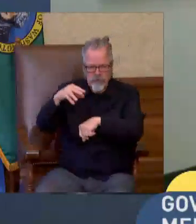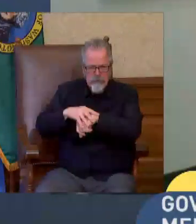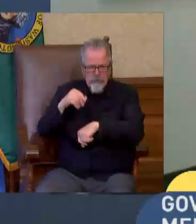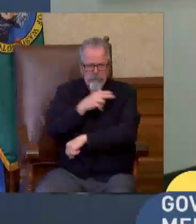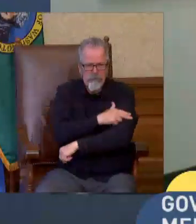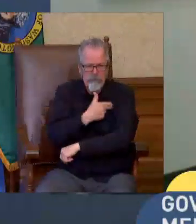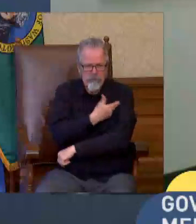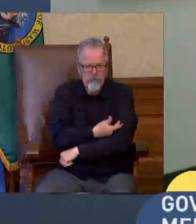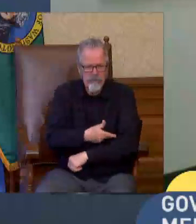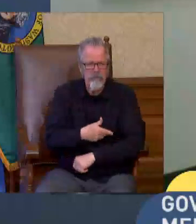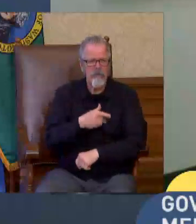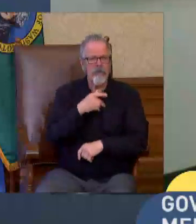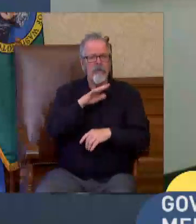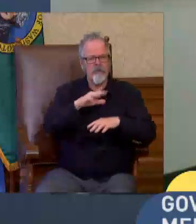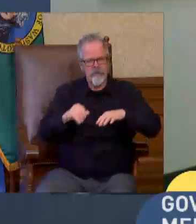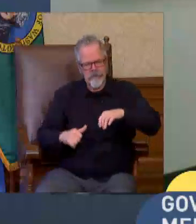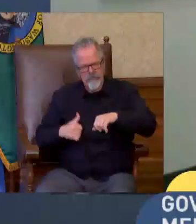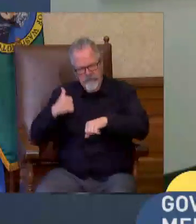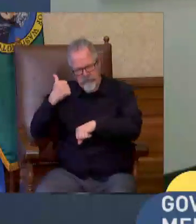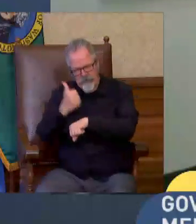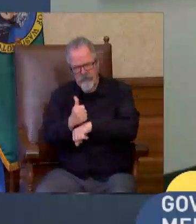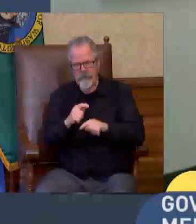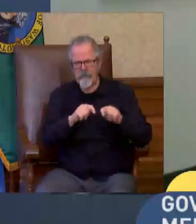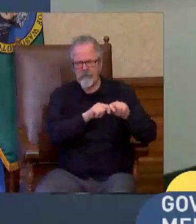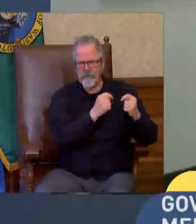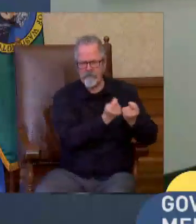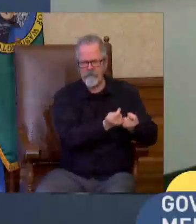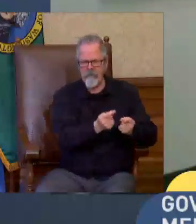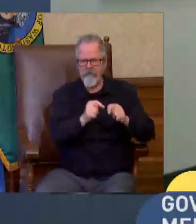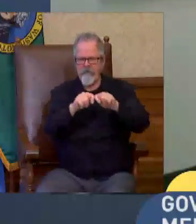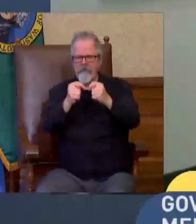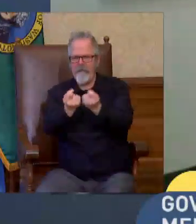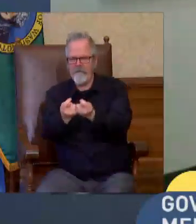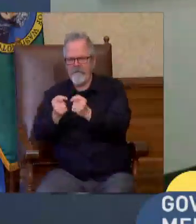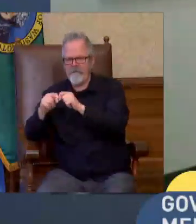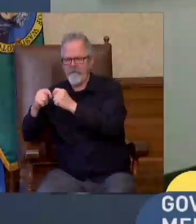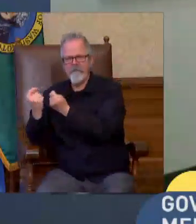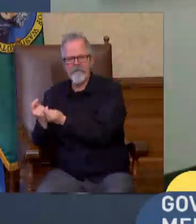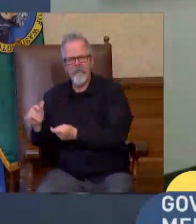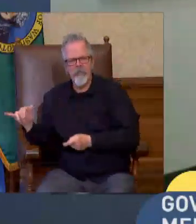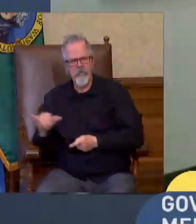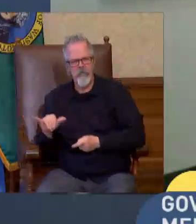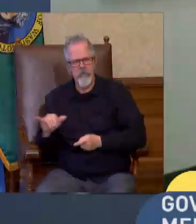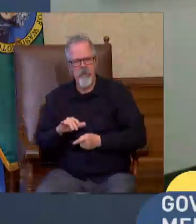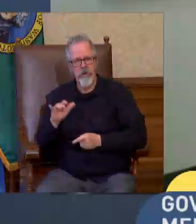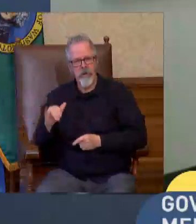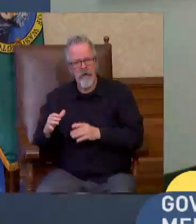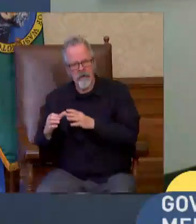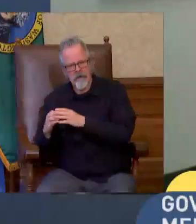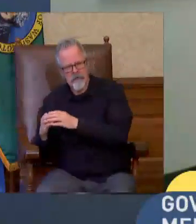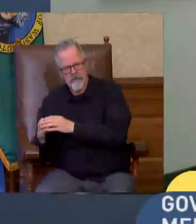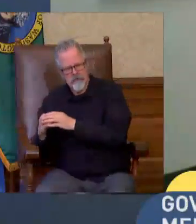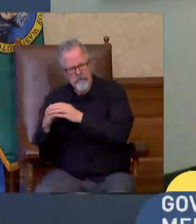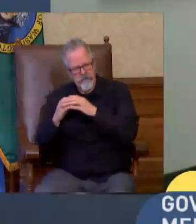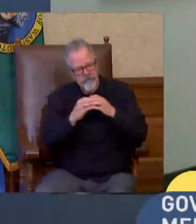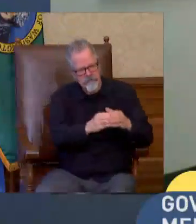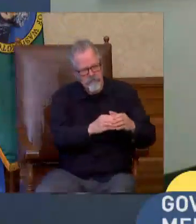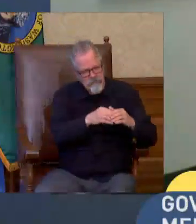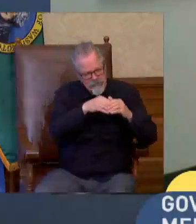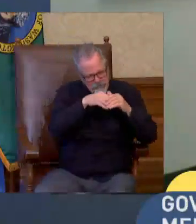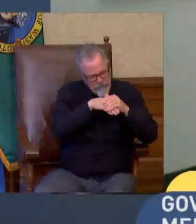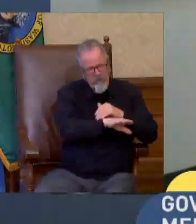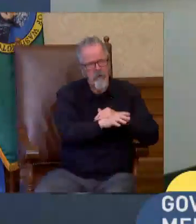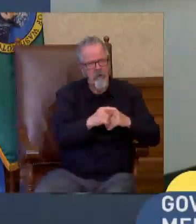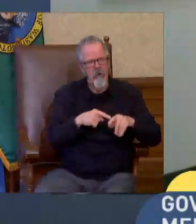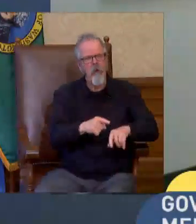and multiple groups that are working in there to cover most of the long-term care facilities, and they've done a very good job in covering most